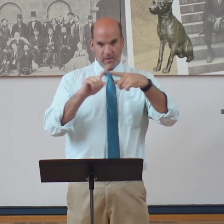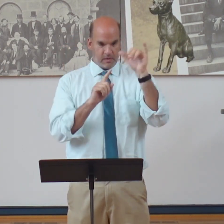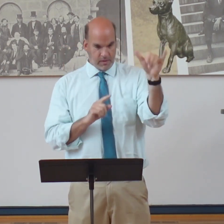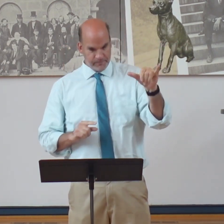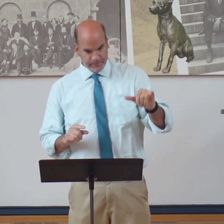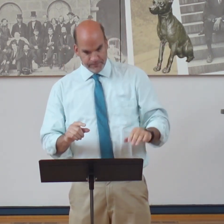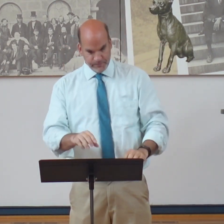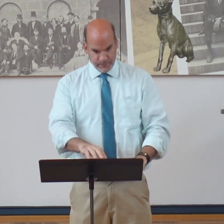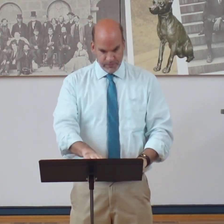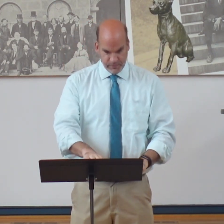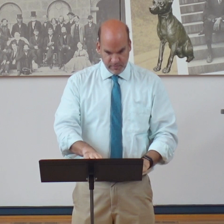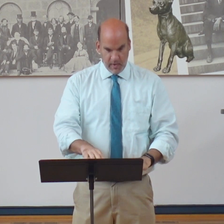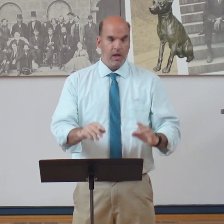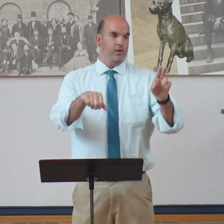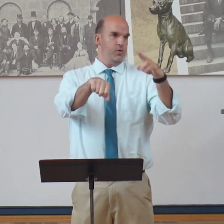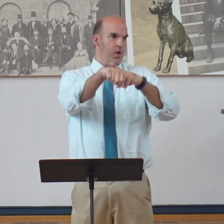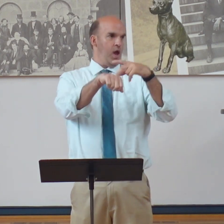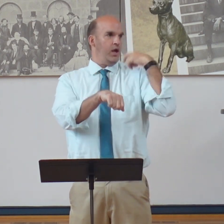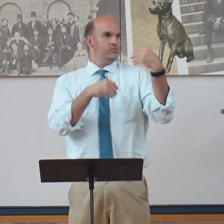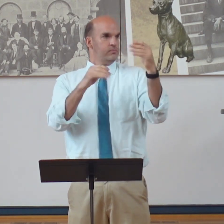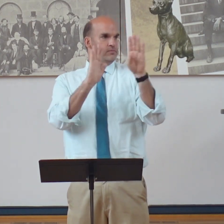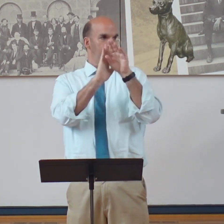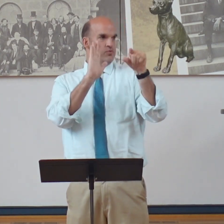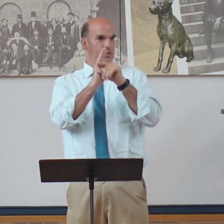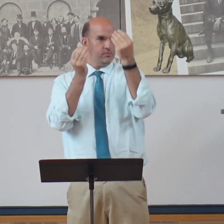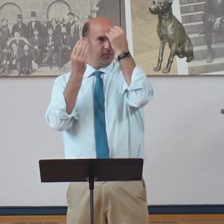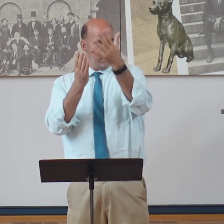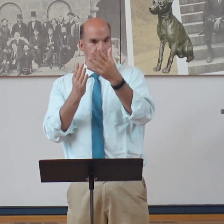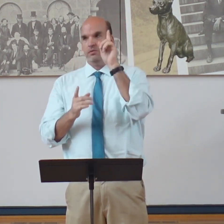my teachers, earlier teachers in life, and I'm going to tell you a little bit about that.